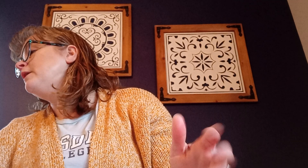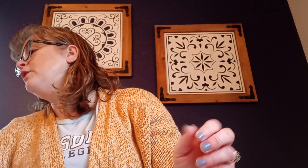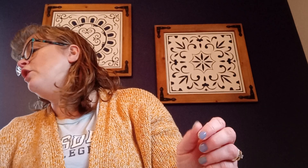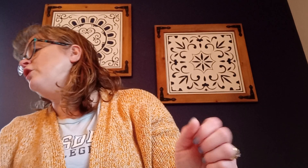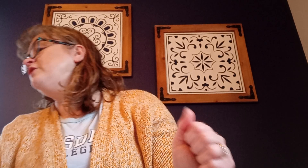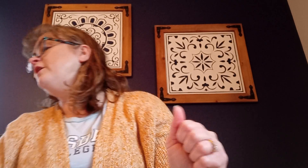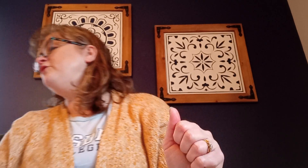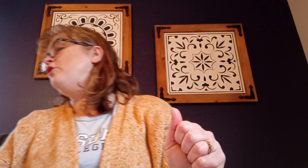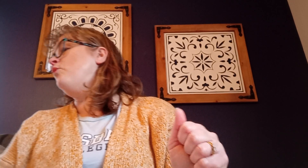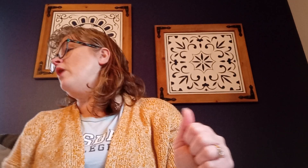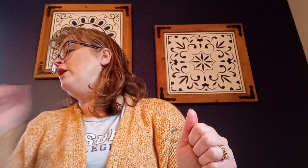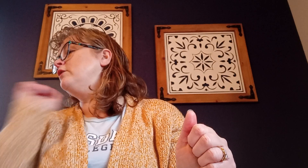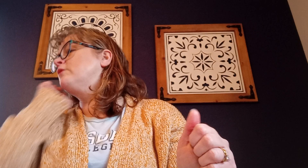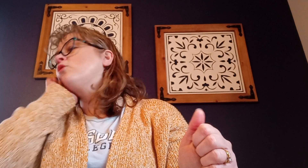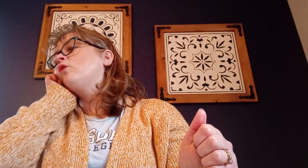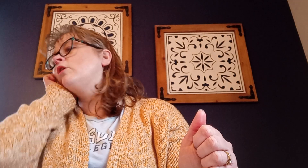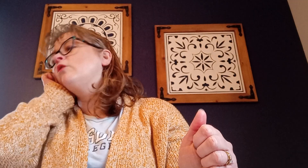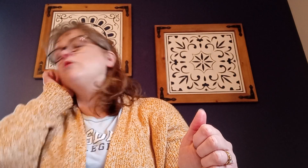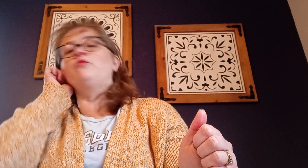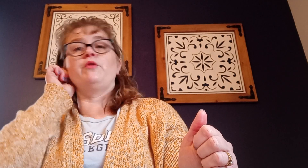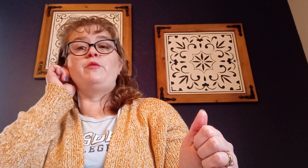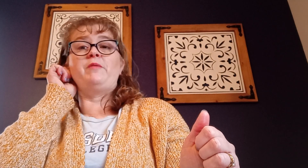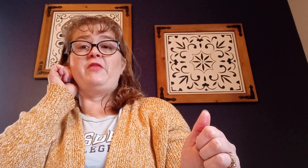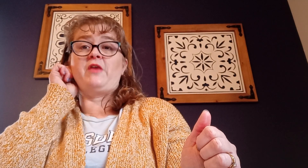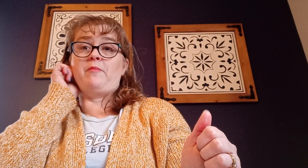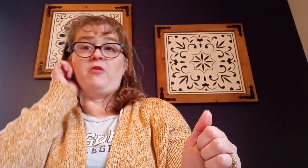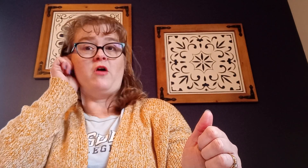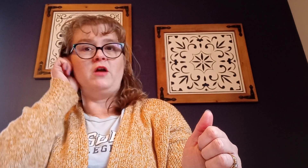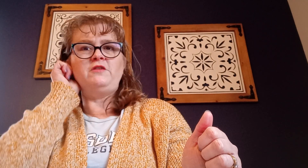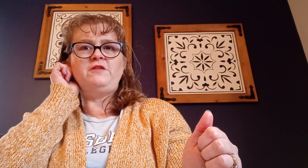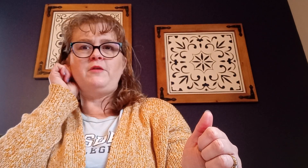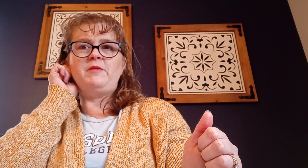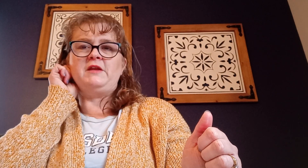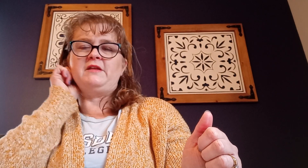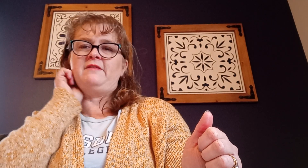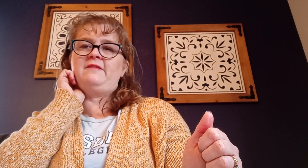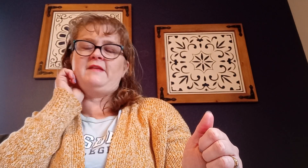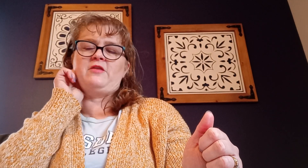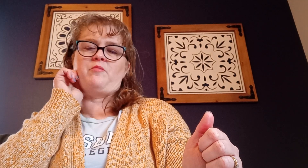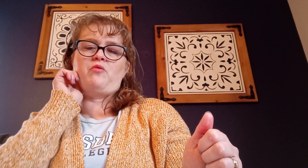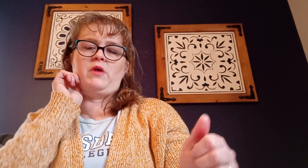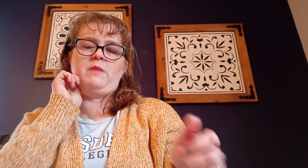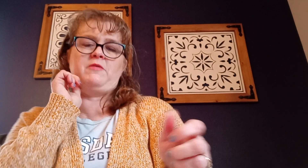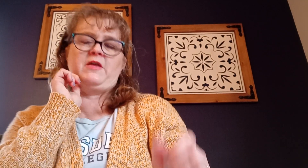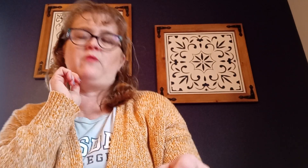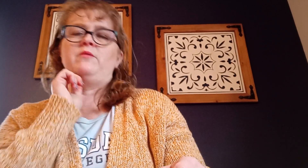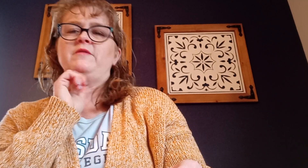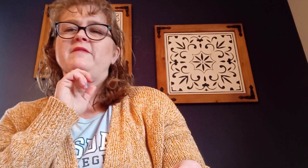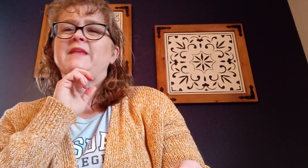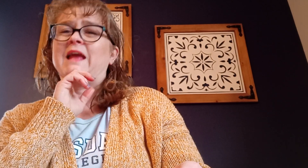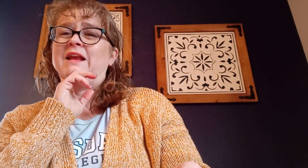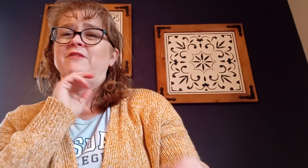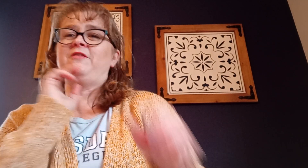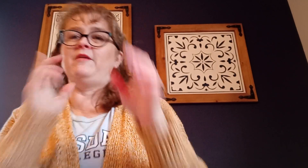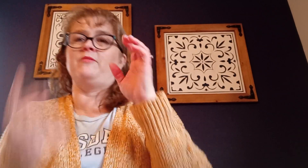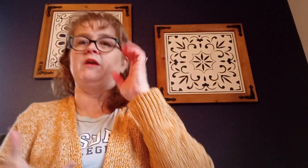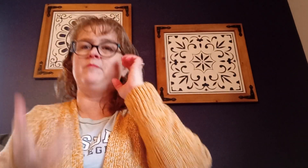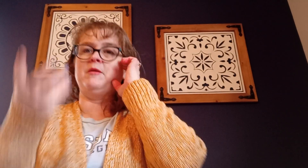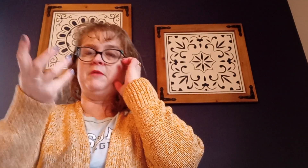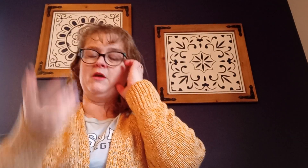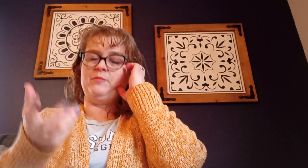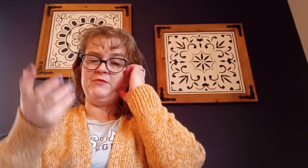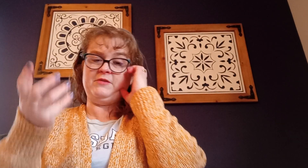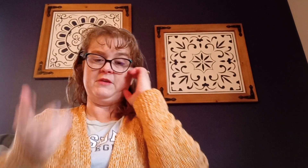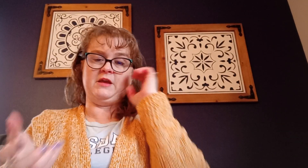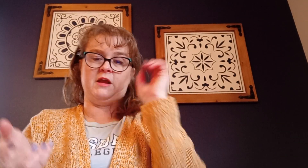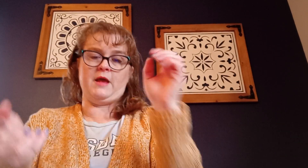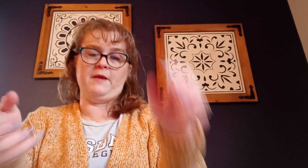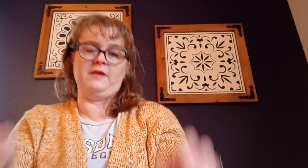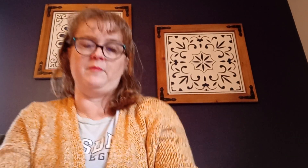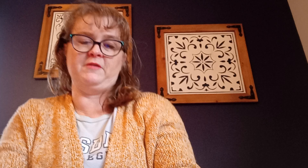No, it tells you what coral group they belong to, but it doesn't say the point, but that would kind of seem like maybe it helps to keep it